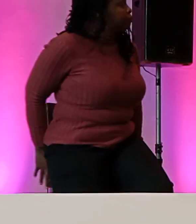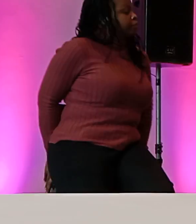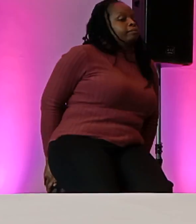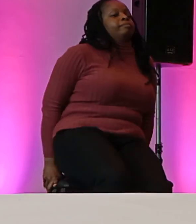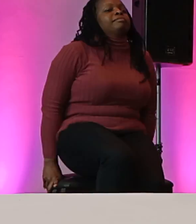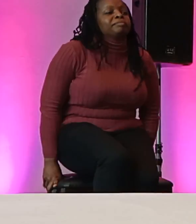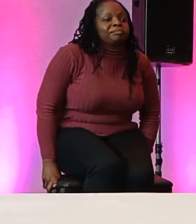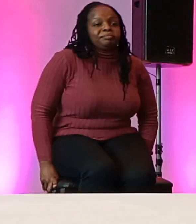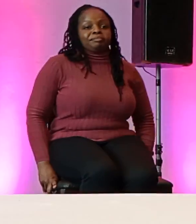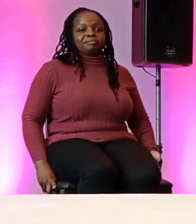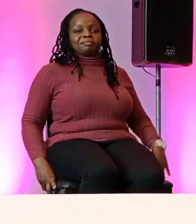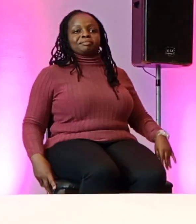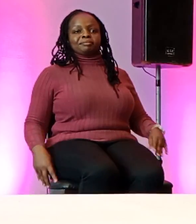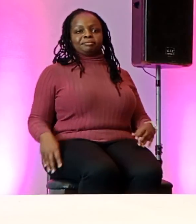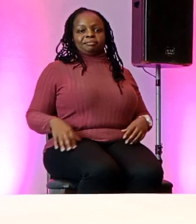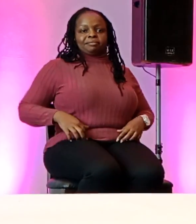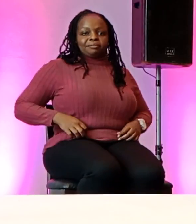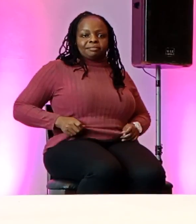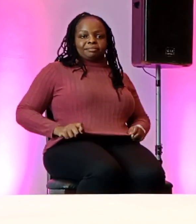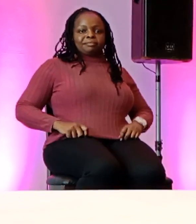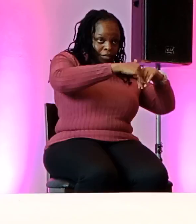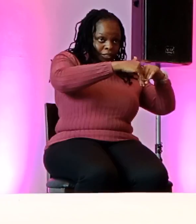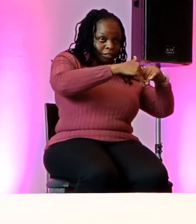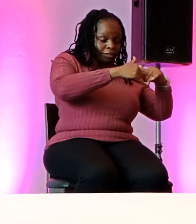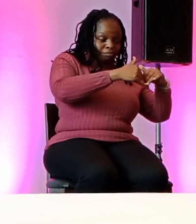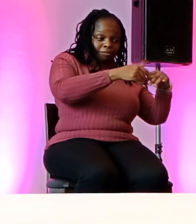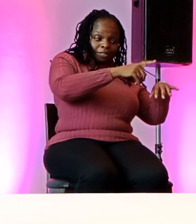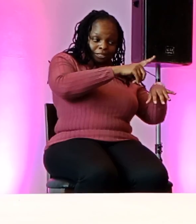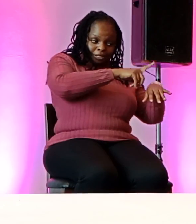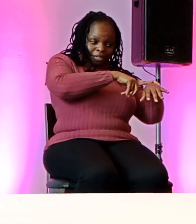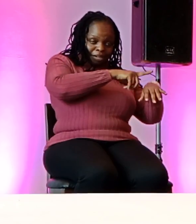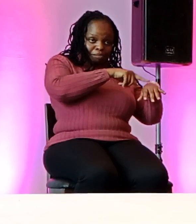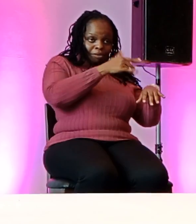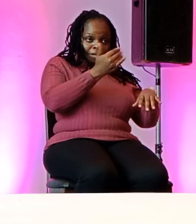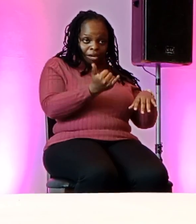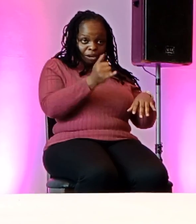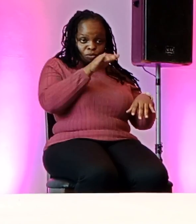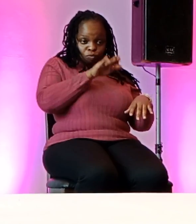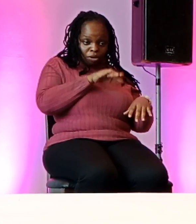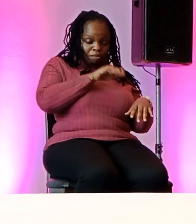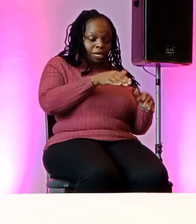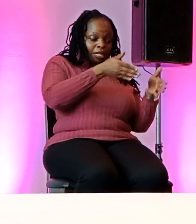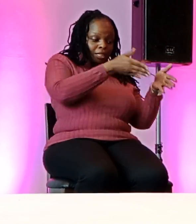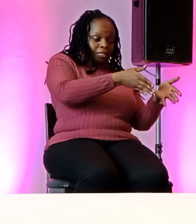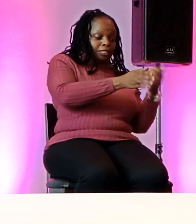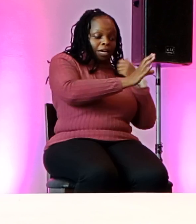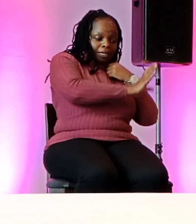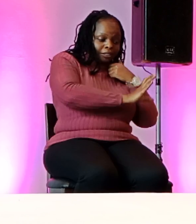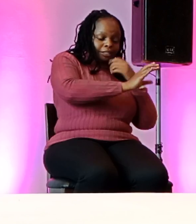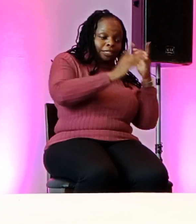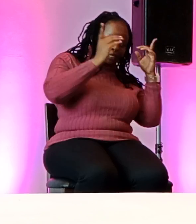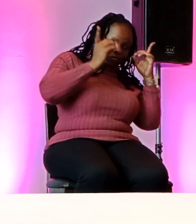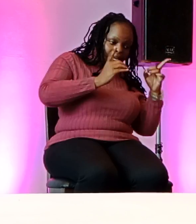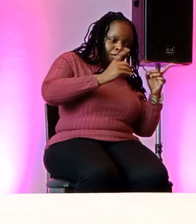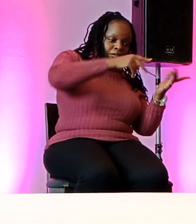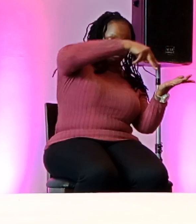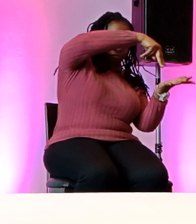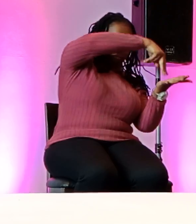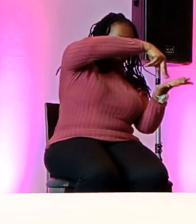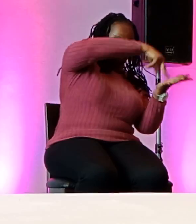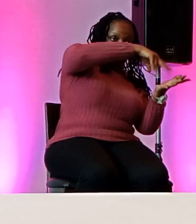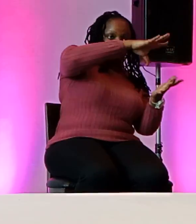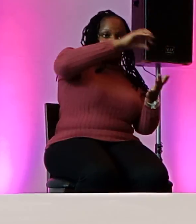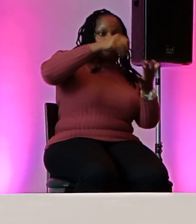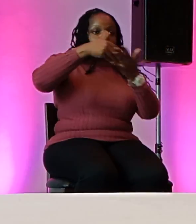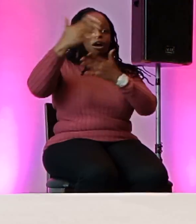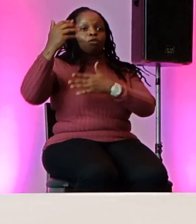Thank you so much, Elizabeth Kipkum. Beautiful country have decided to stand up and go out and fight for